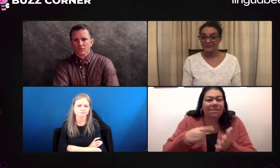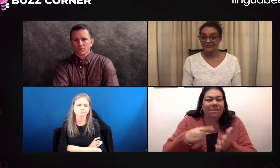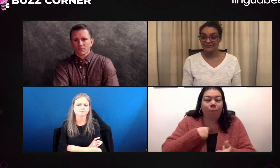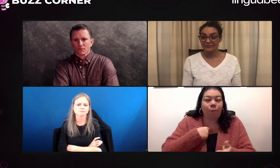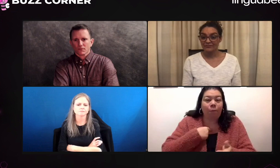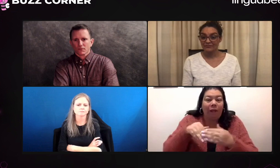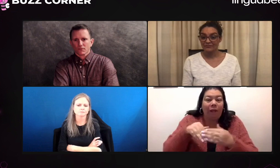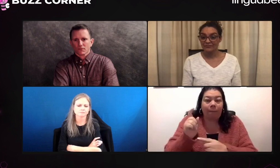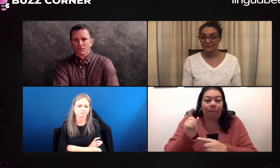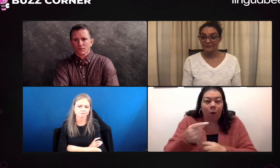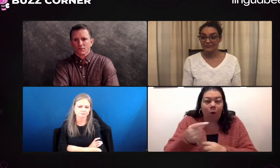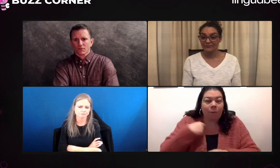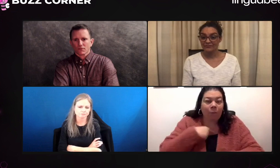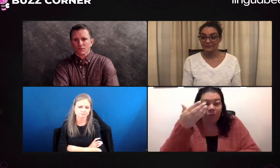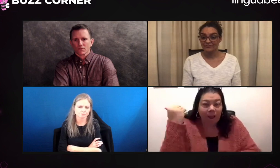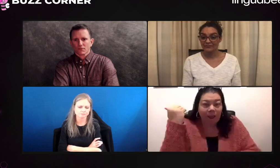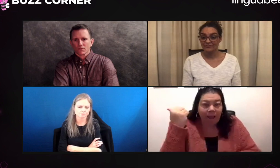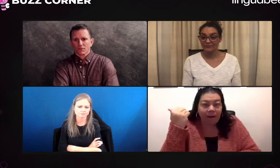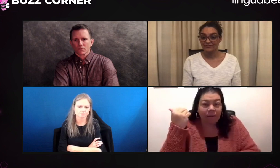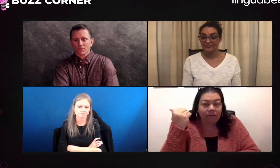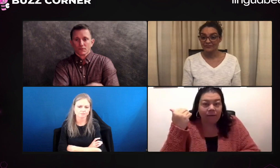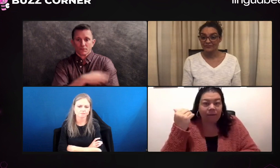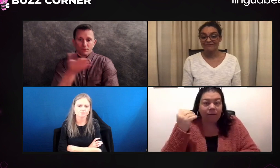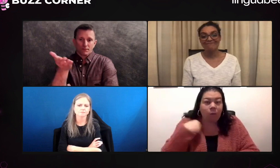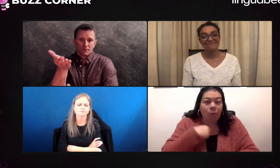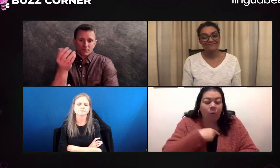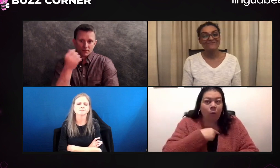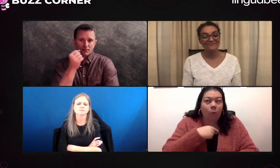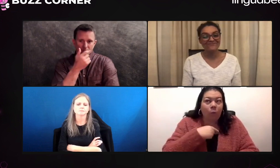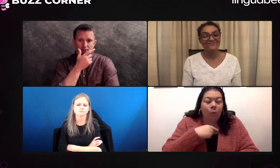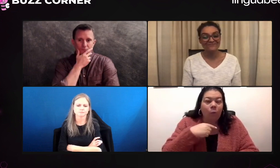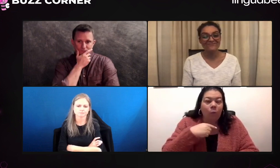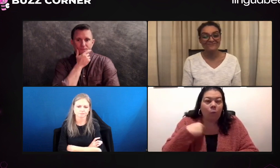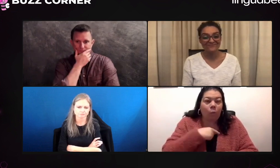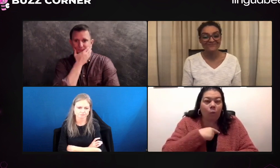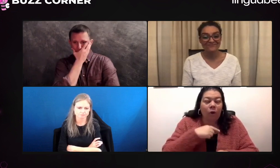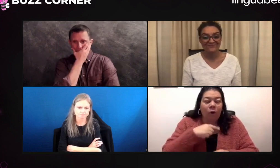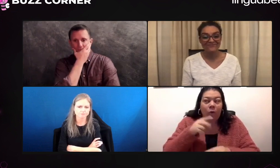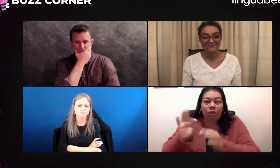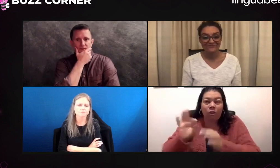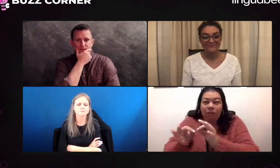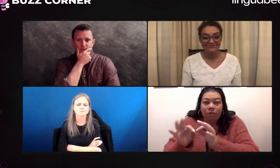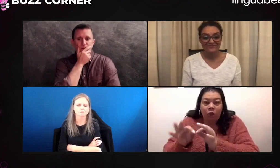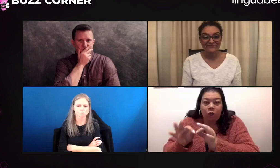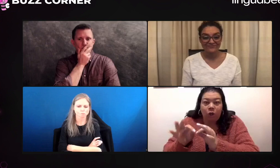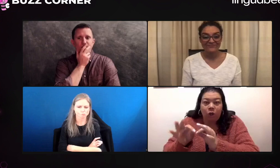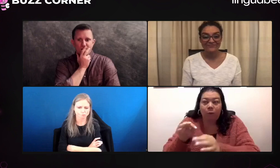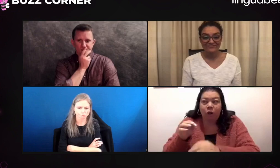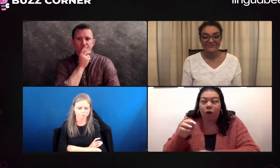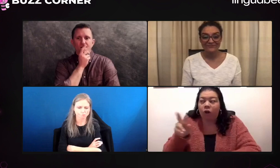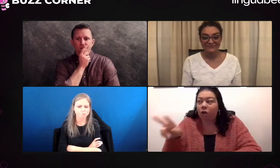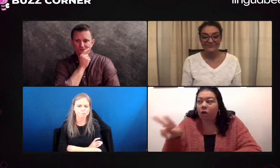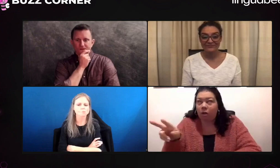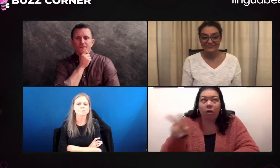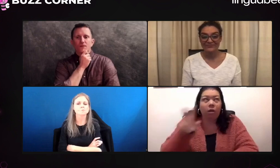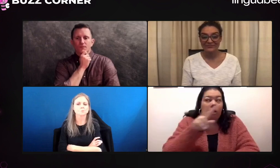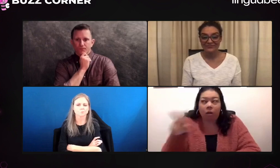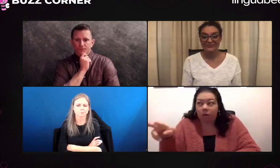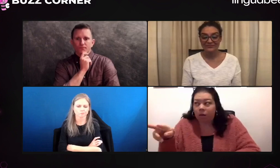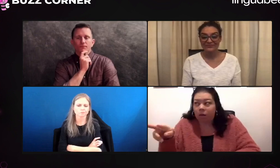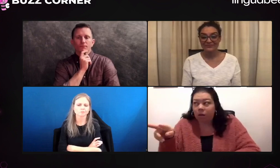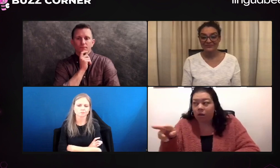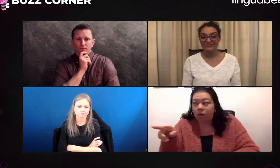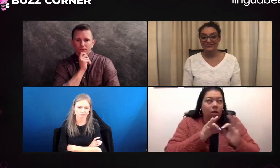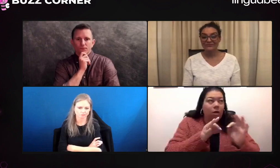would have to have that already written down to show, like, oh, in case in that moment I forget, these are the things that I want to talk